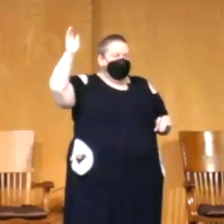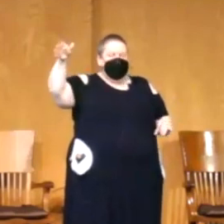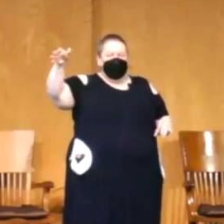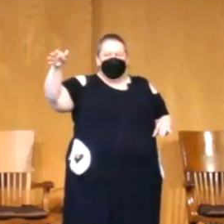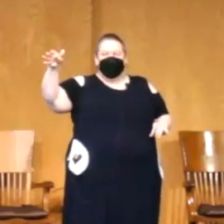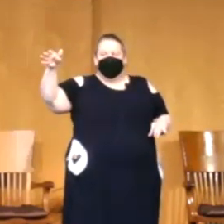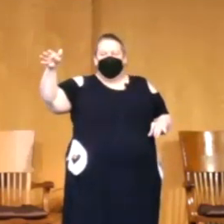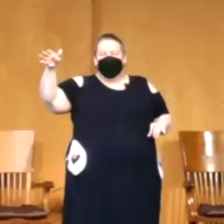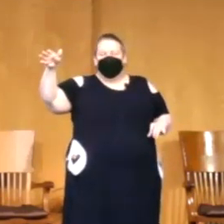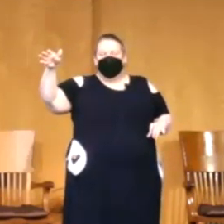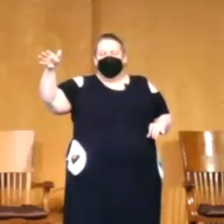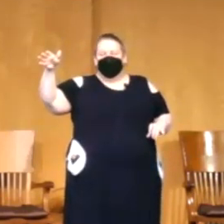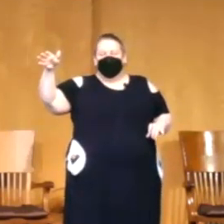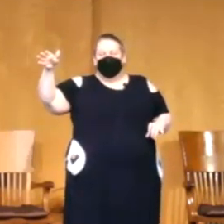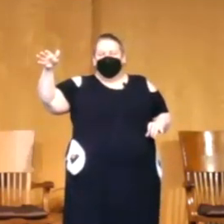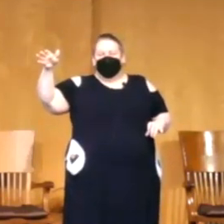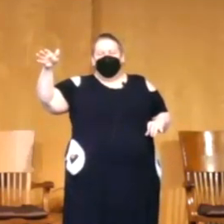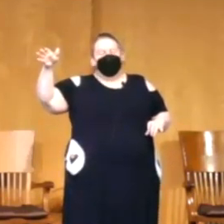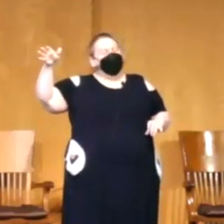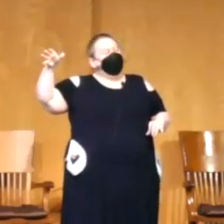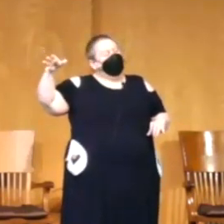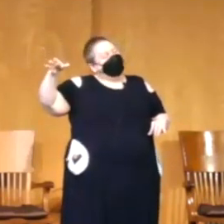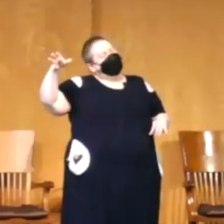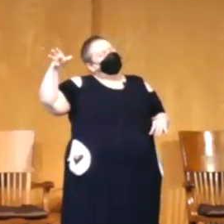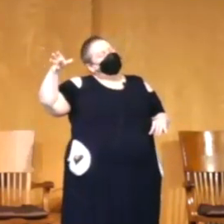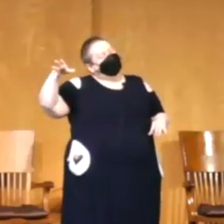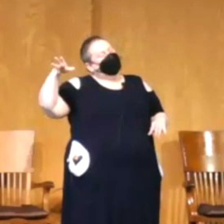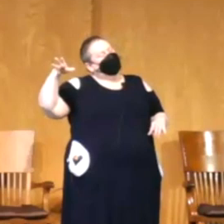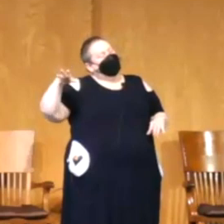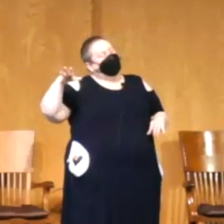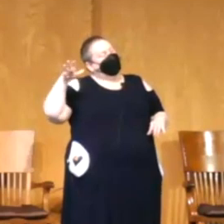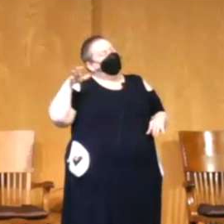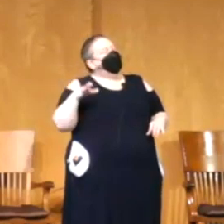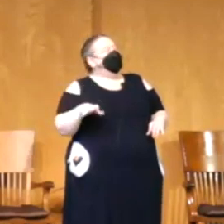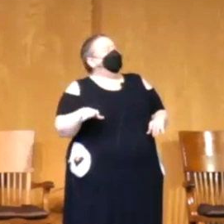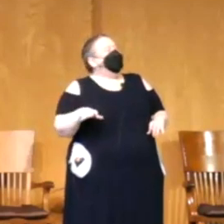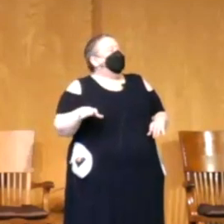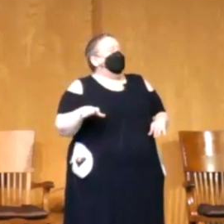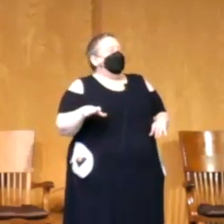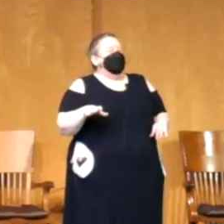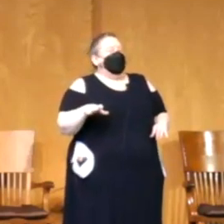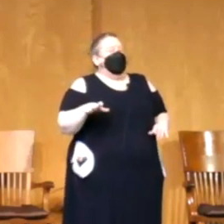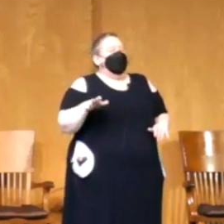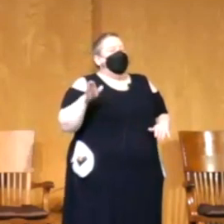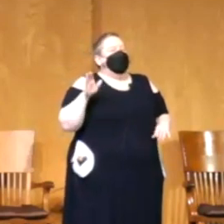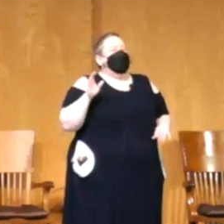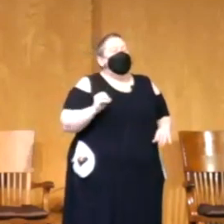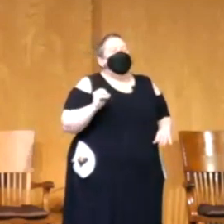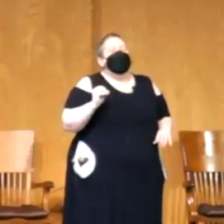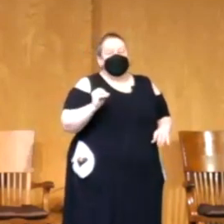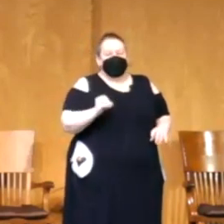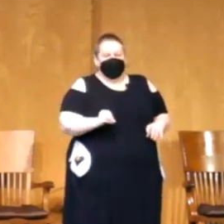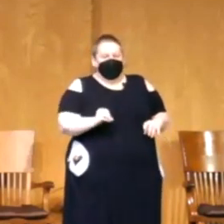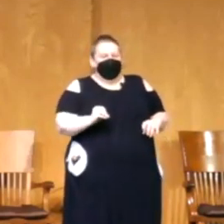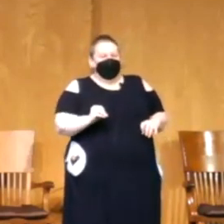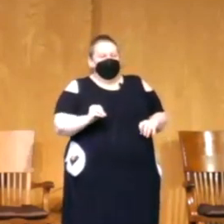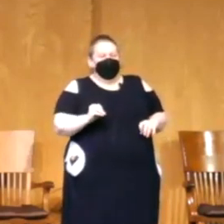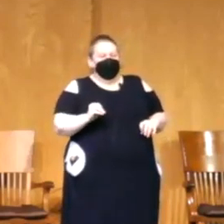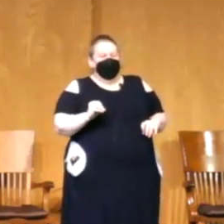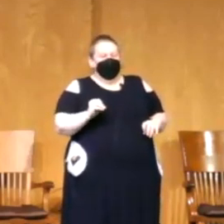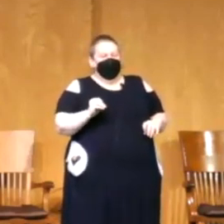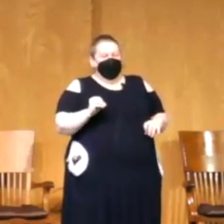and online, there are people who still carry the wounds of the